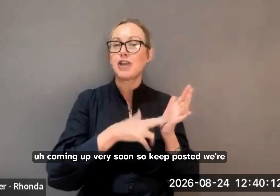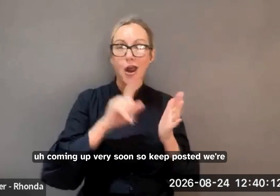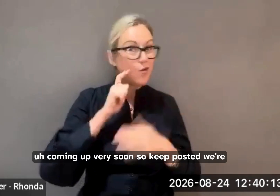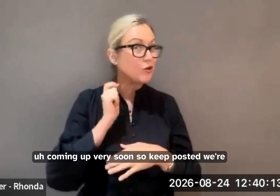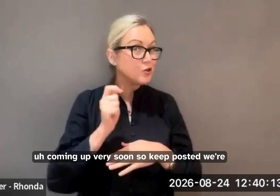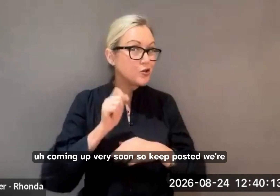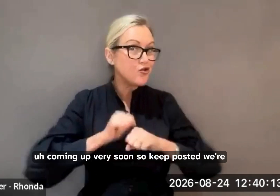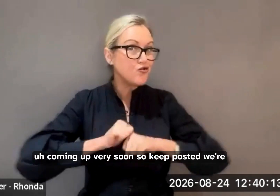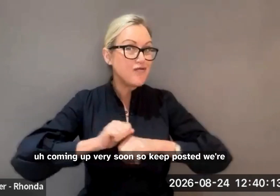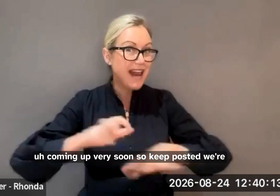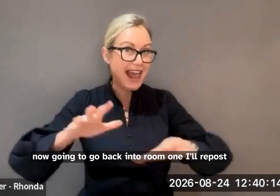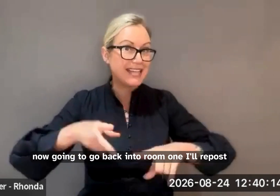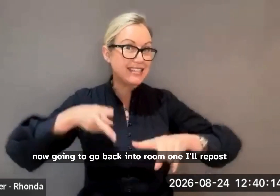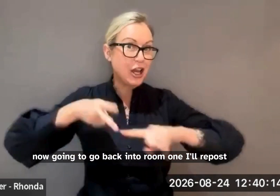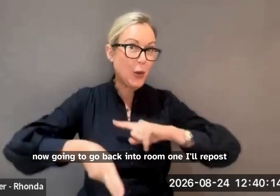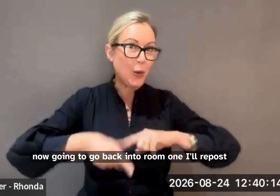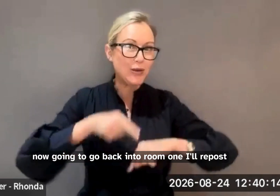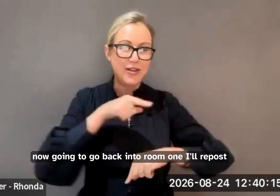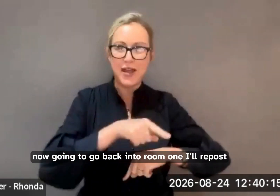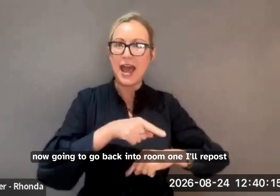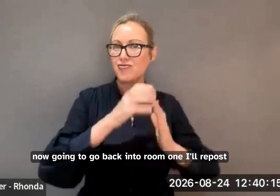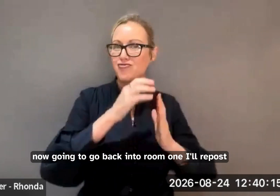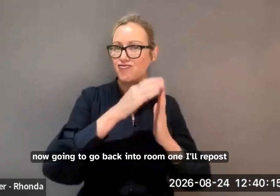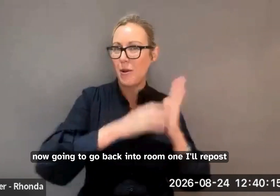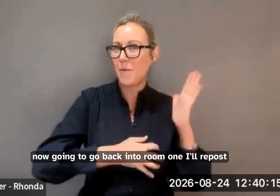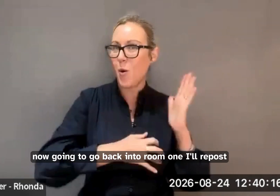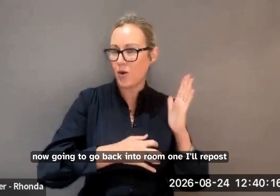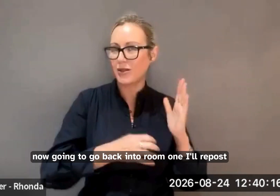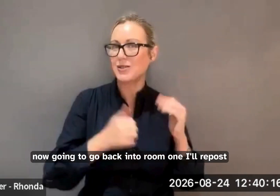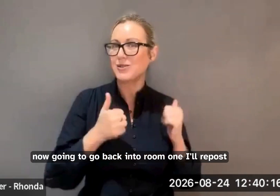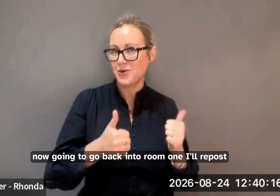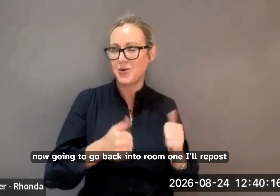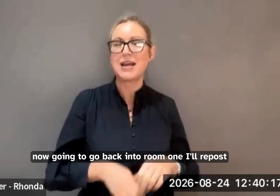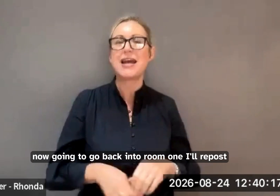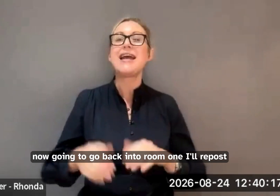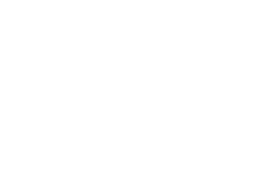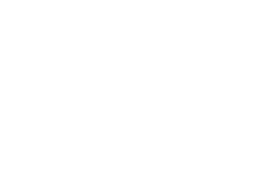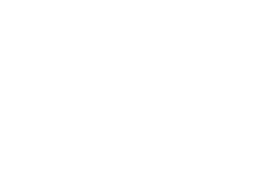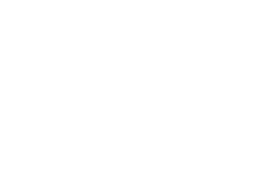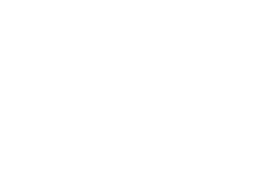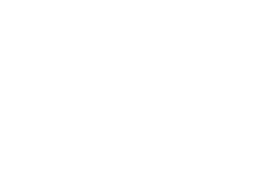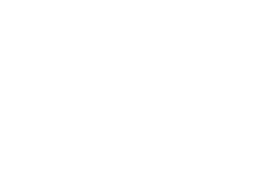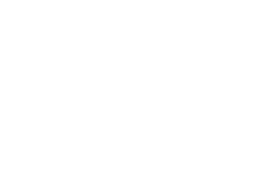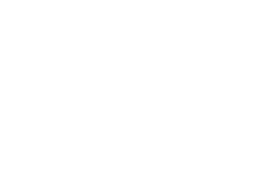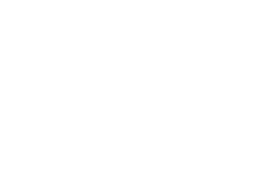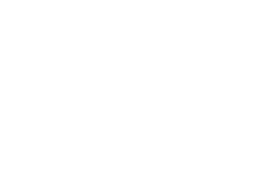So keep posted. We're now going to go back into room 1. I'll